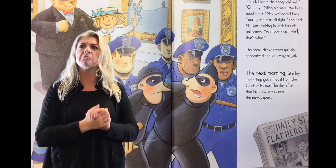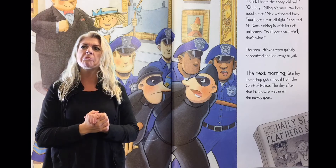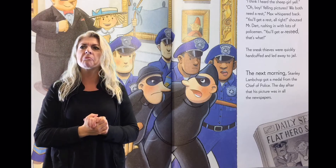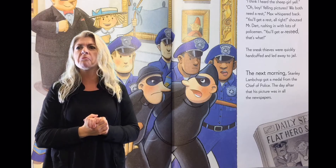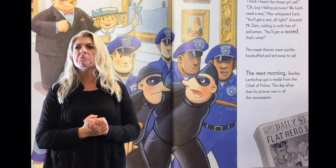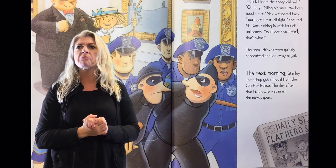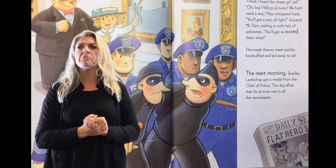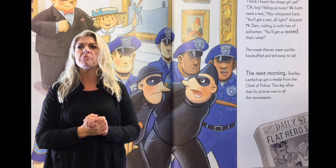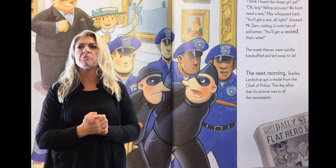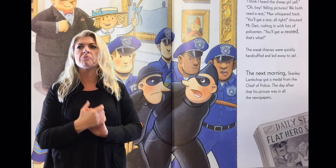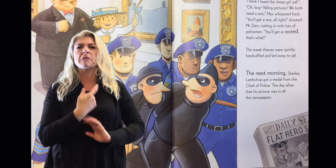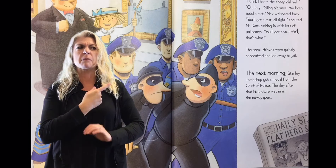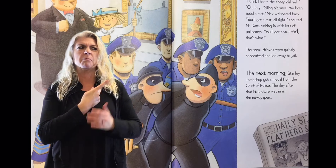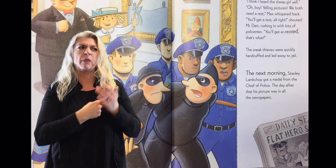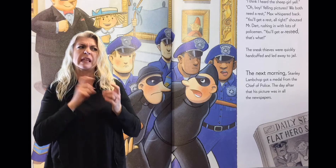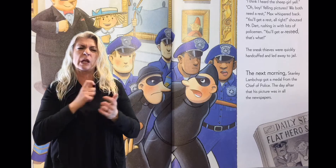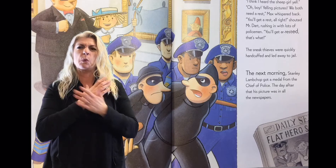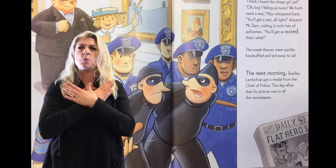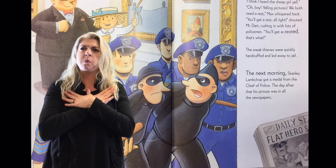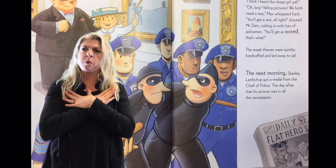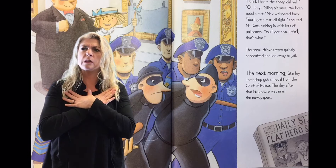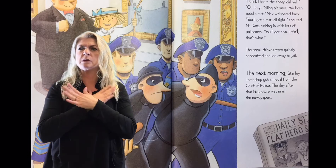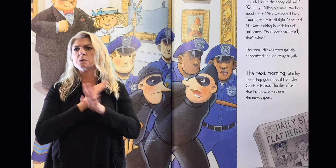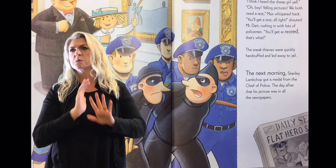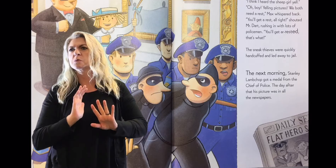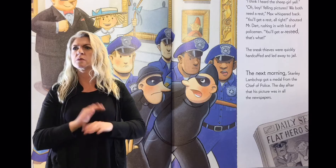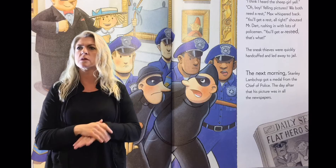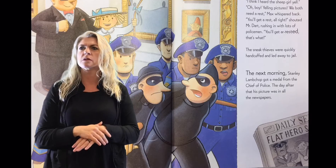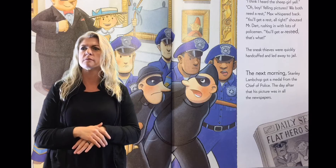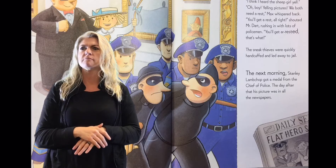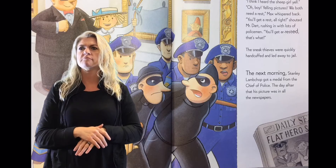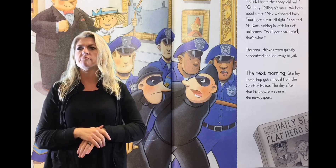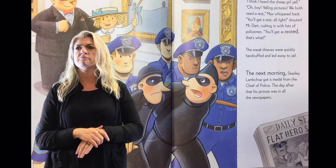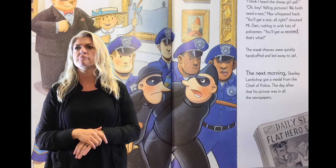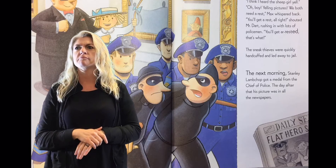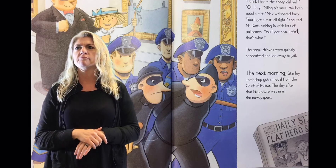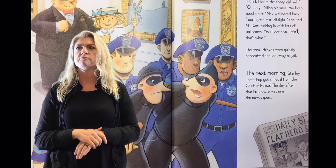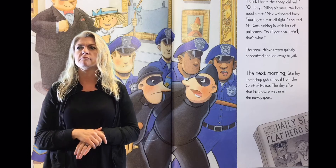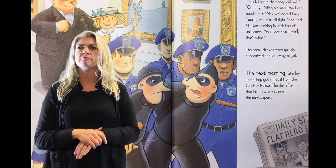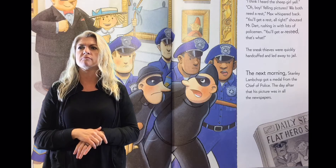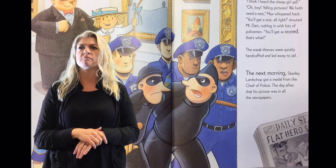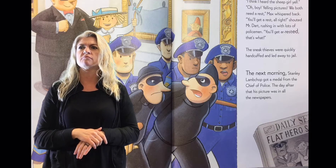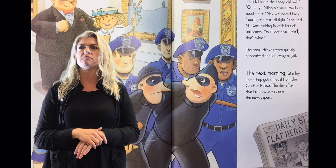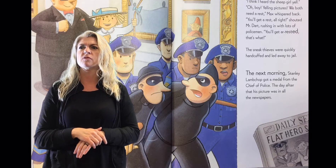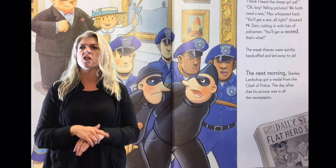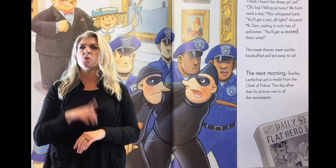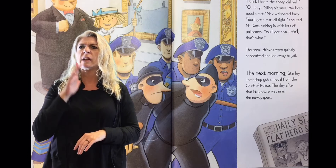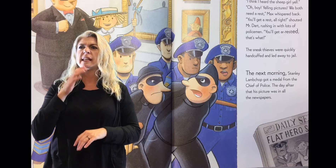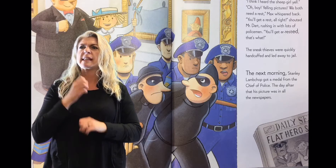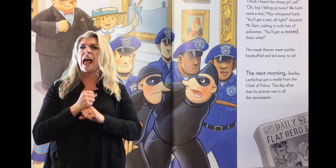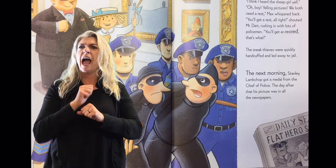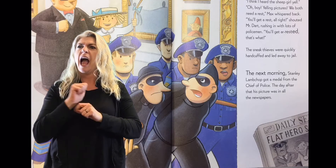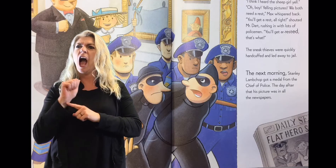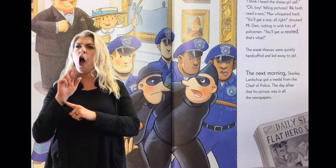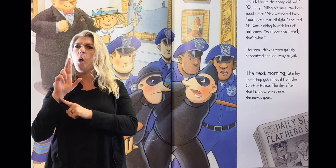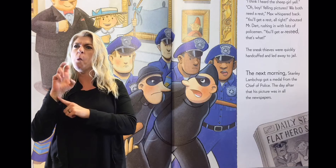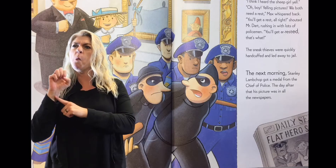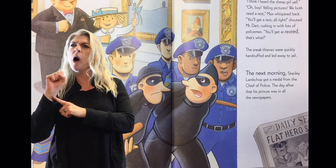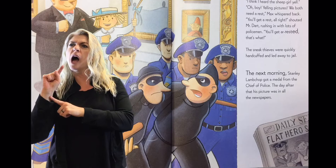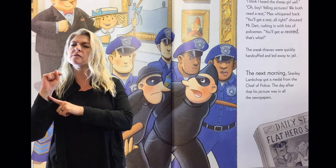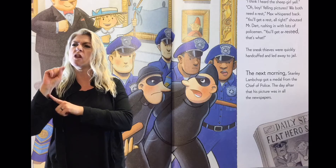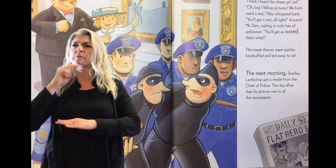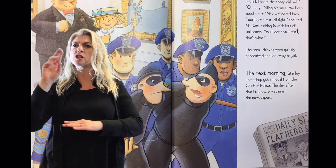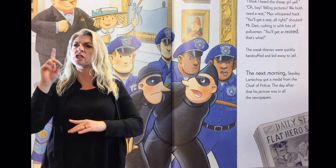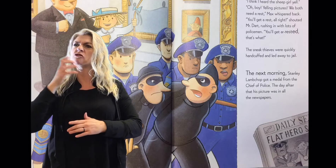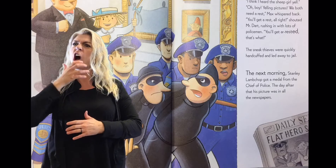pictures? We both need a rest," Max whispered back. "You'll get a rest all right," shouted Mr. Dart, rushing in